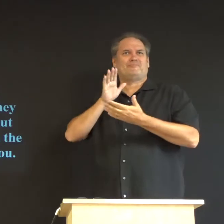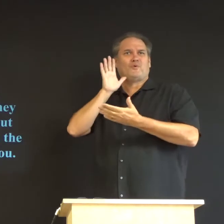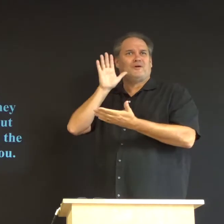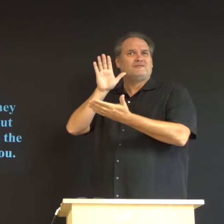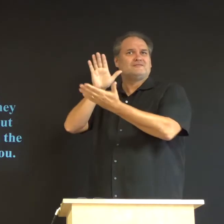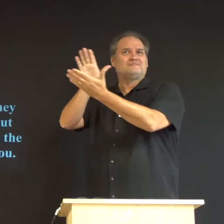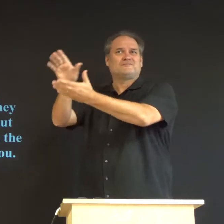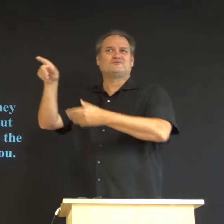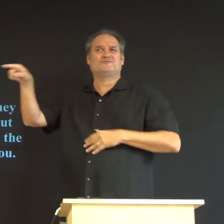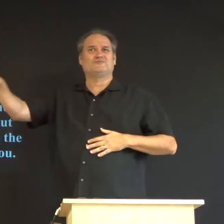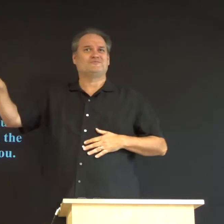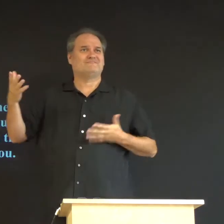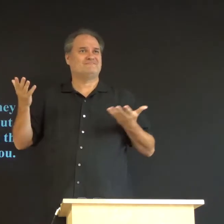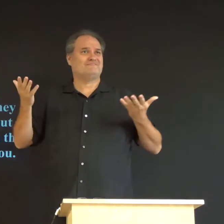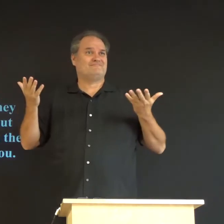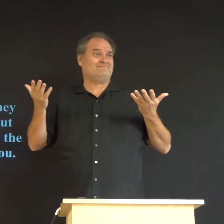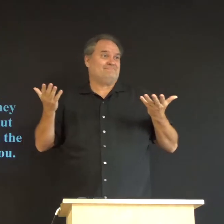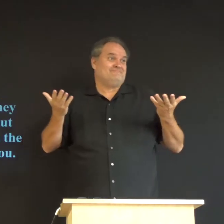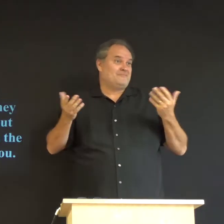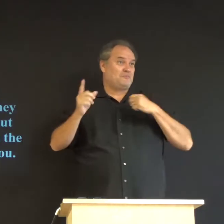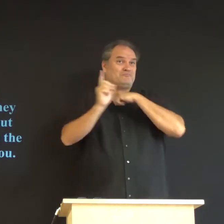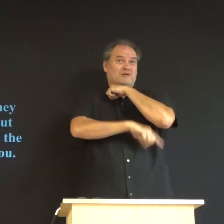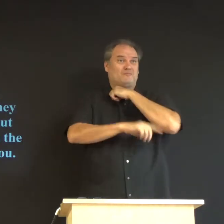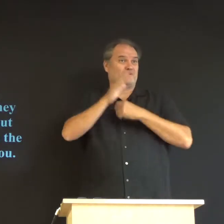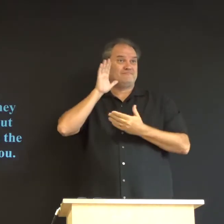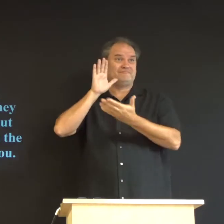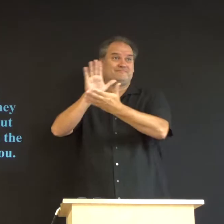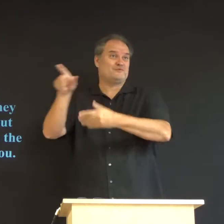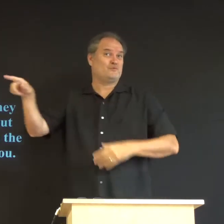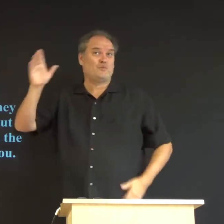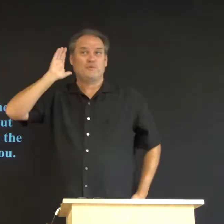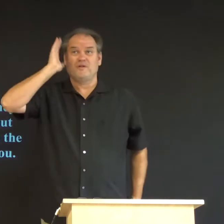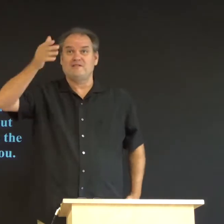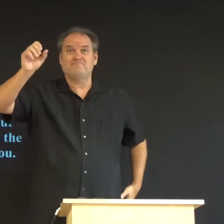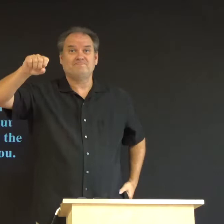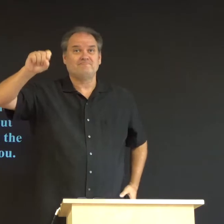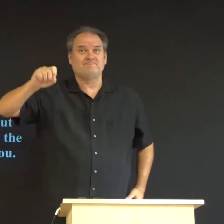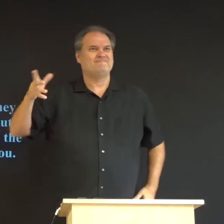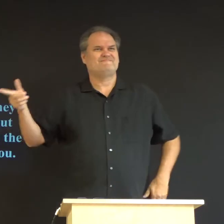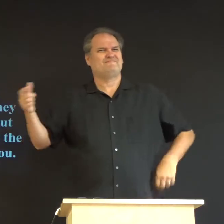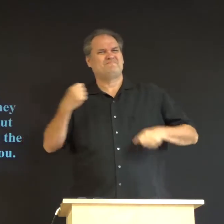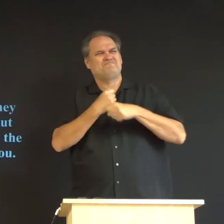They know that judgment is coming to them, that punishment is coming.